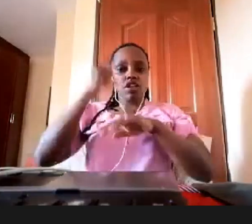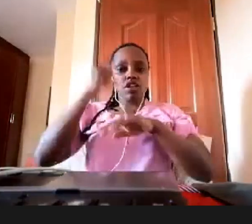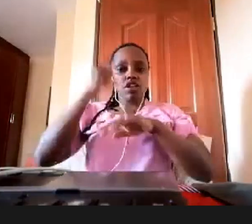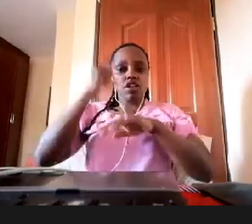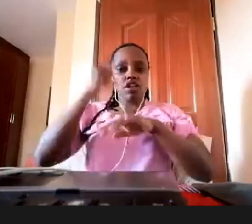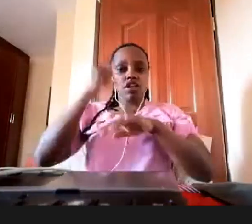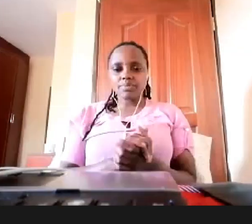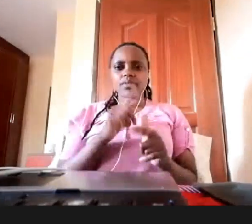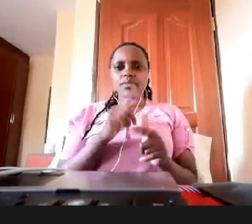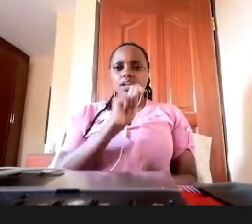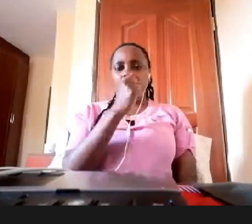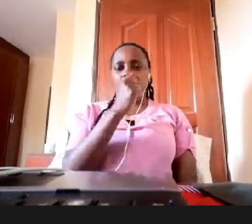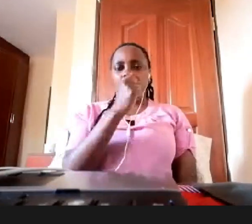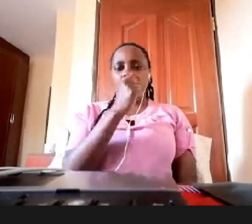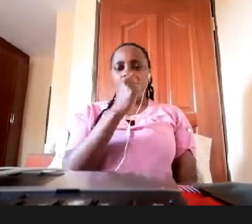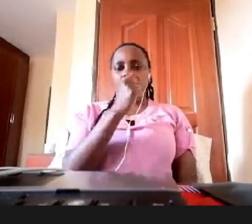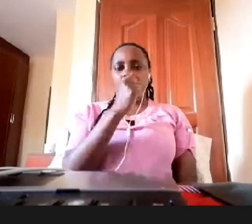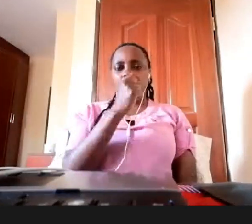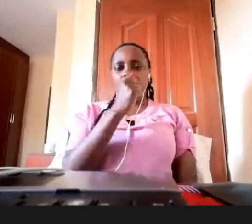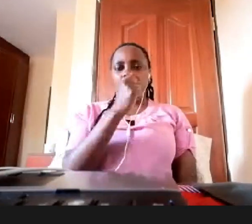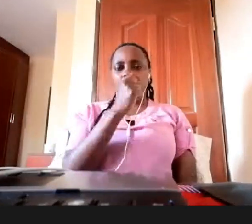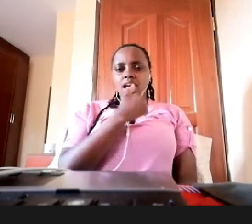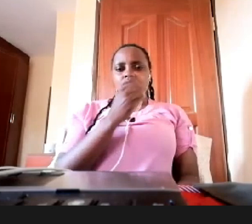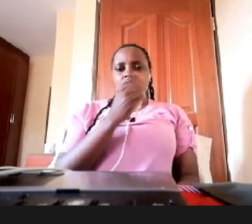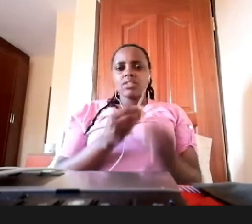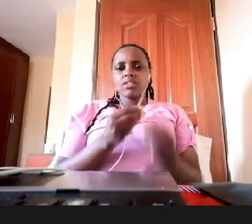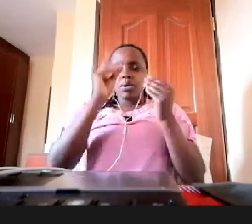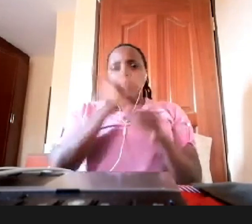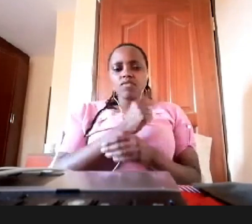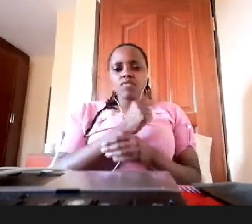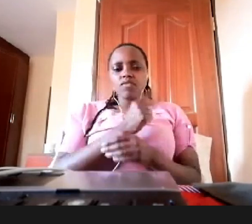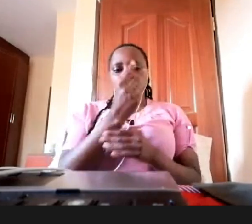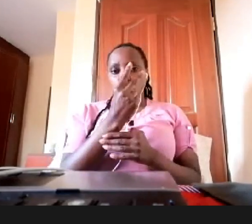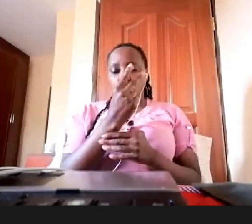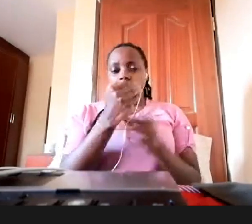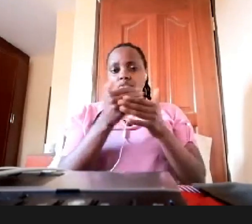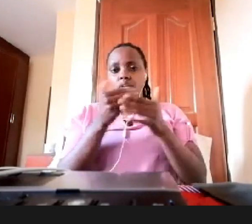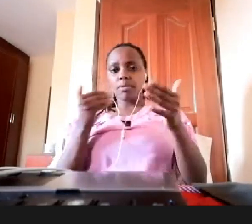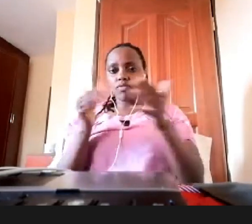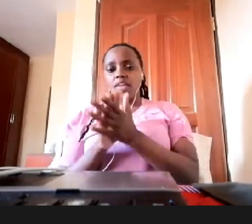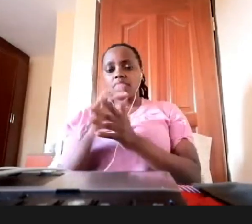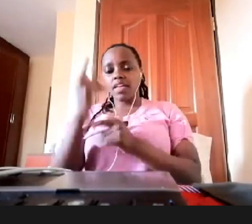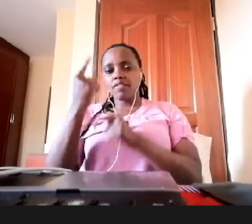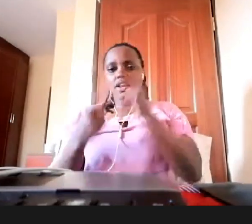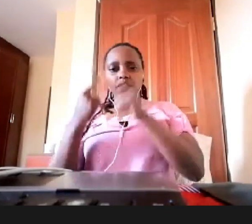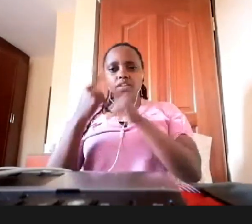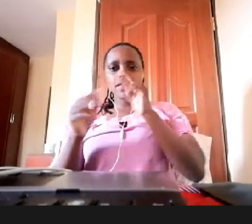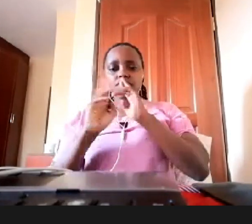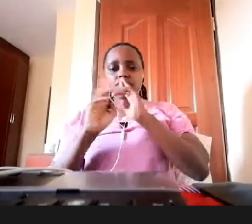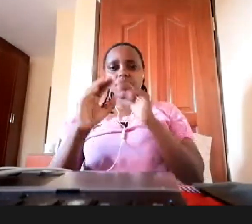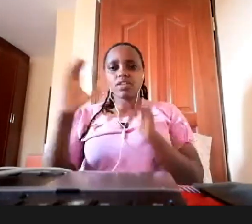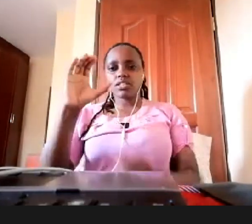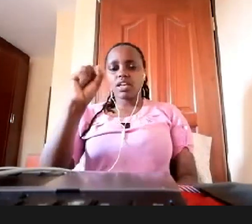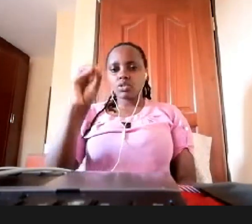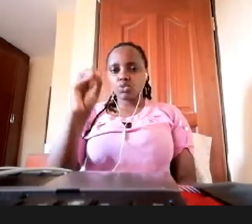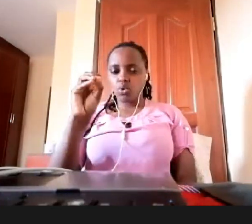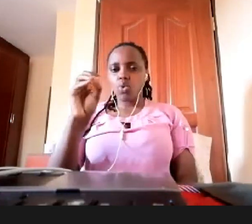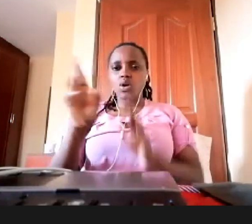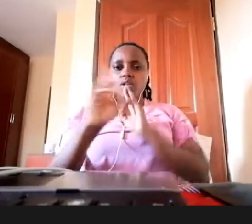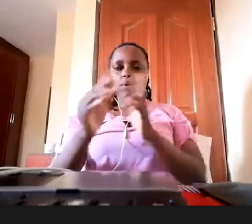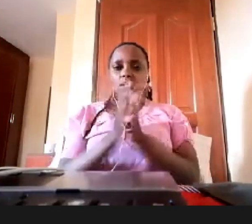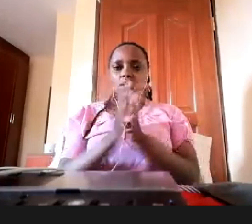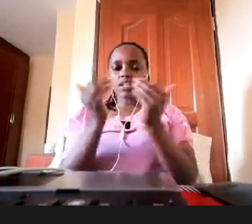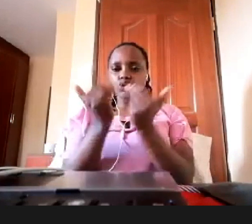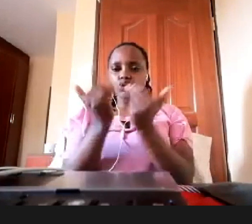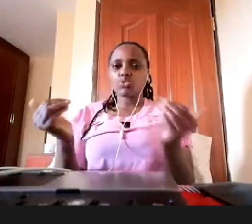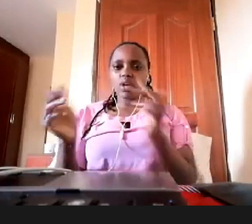Q&A. So we are going to start with Kenya. Kenya is a country that has submitted both the initial and periodic reports, civil society reports,